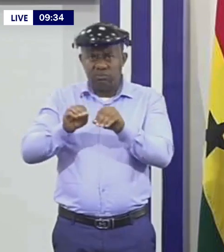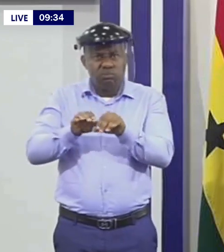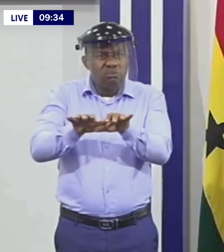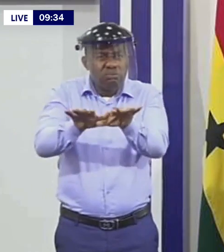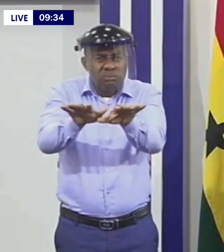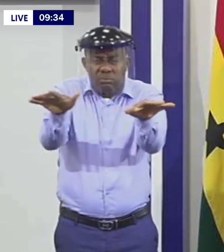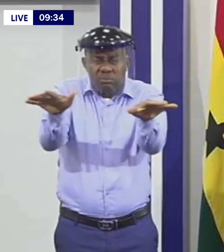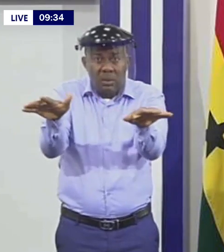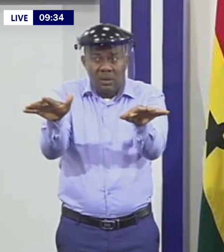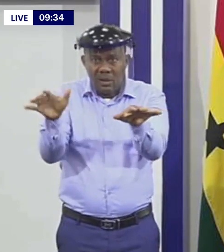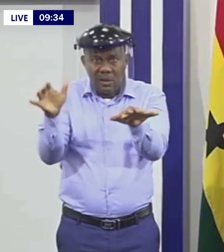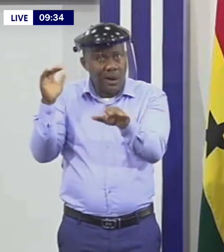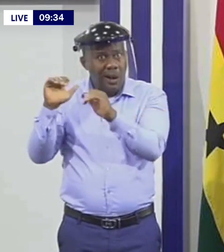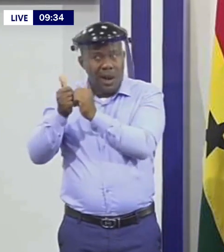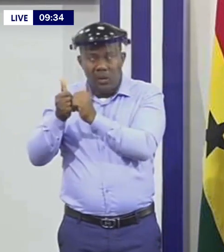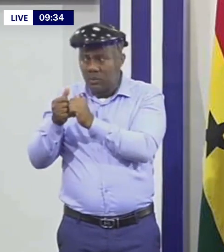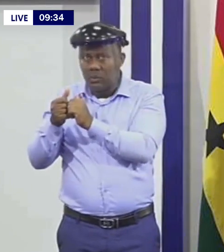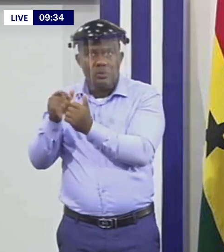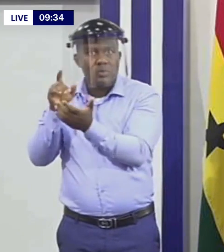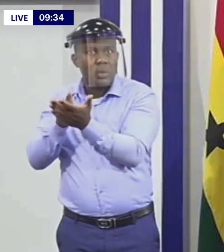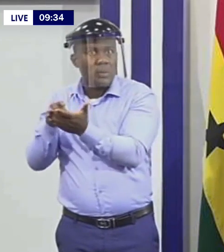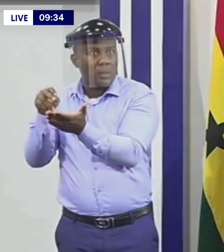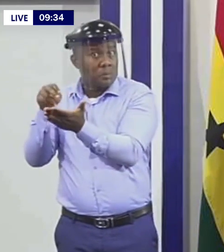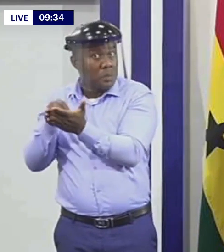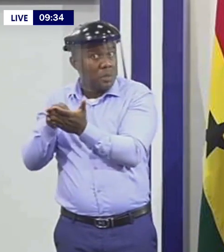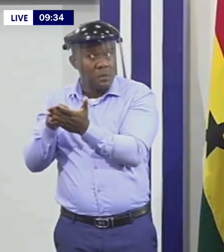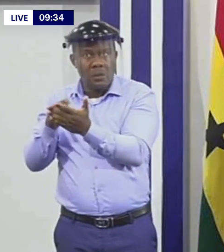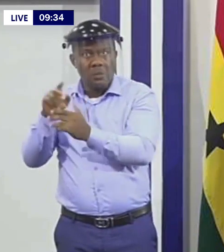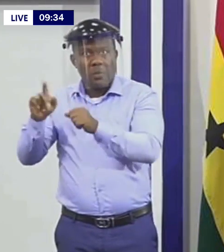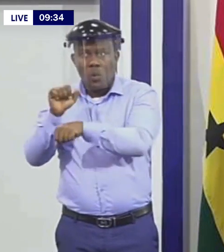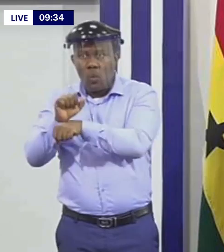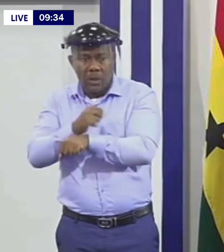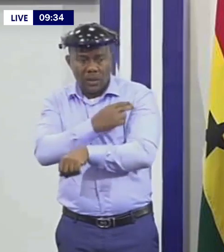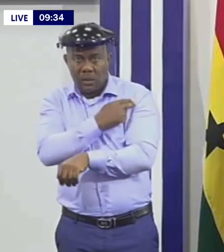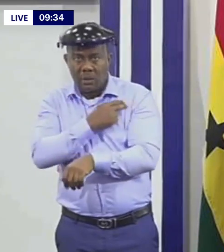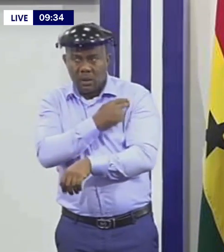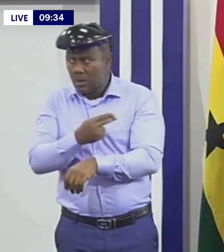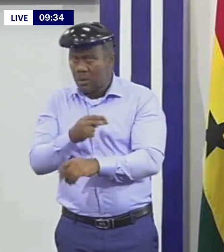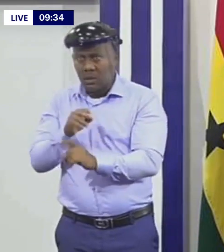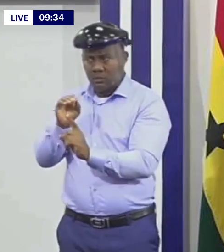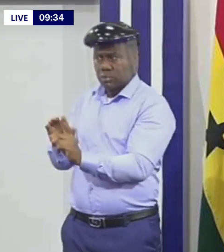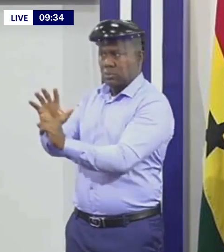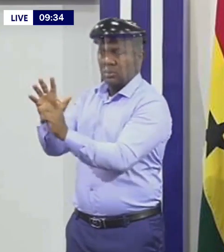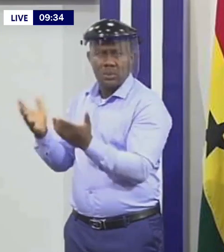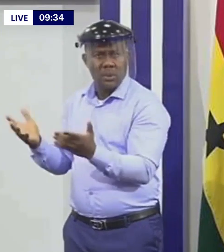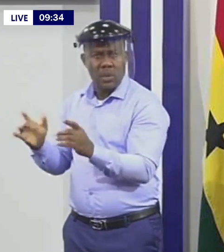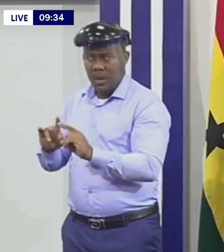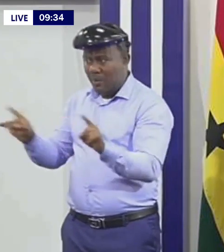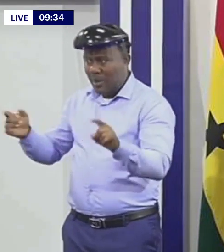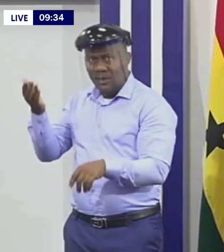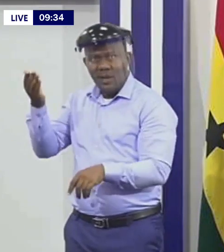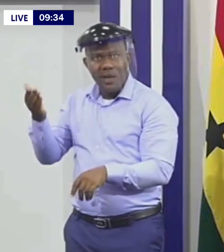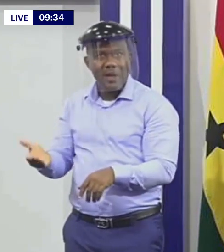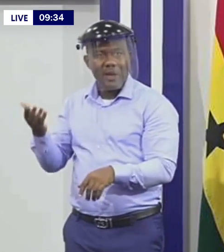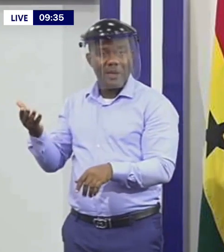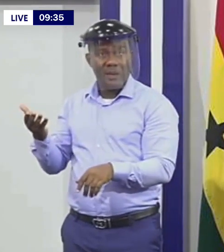We have quite a number of health workers that have been infected here in the country and other areas, but clearly it has not been demonstrated that the